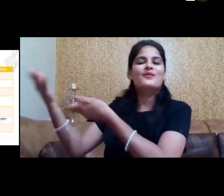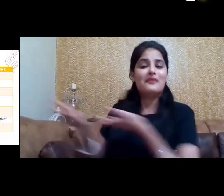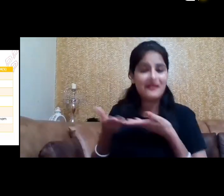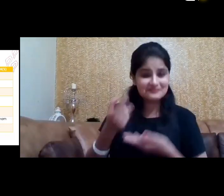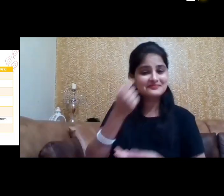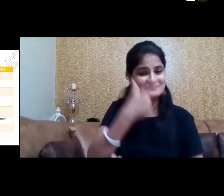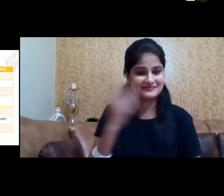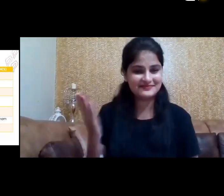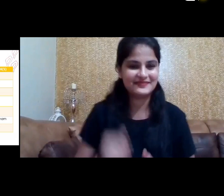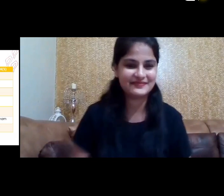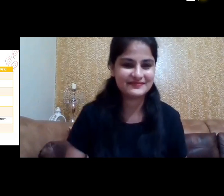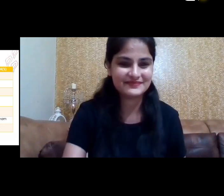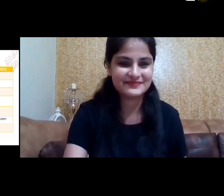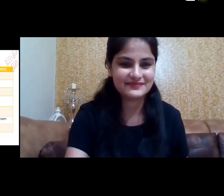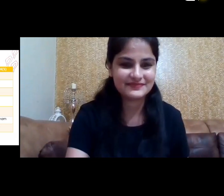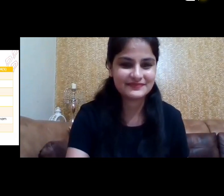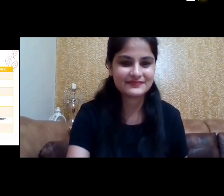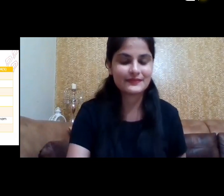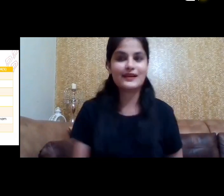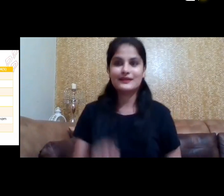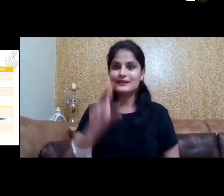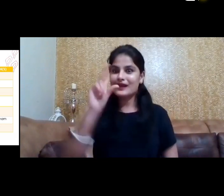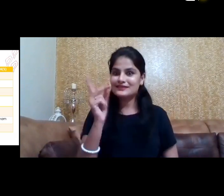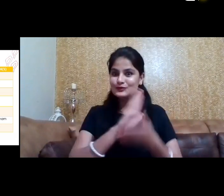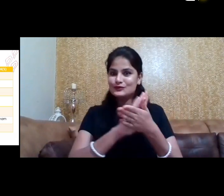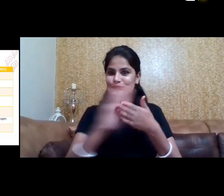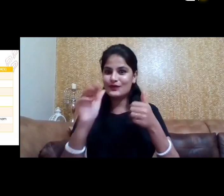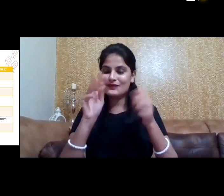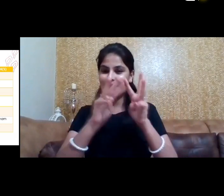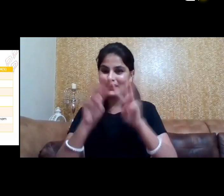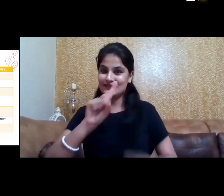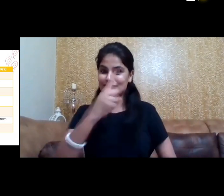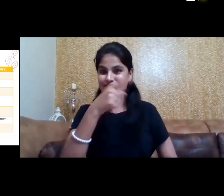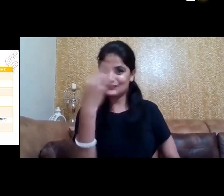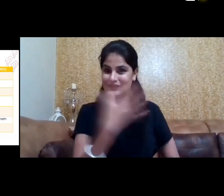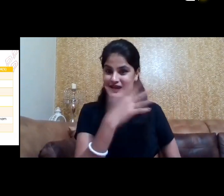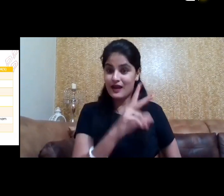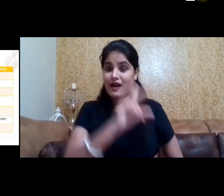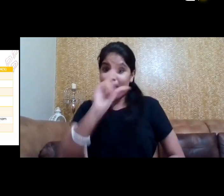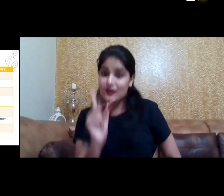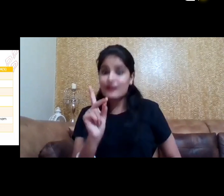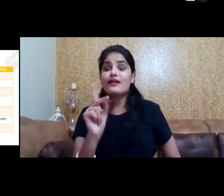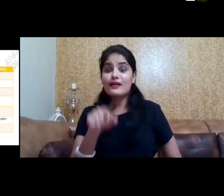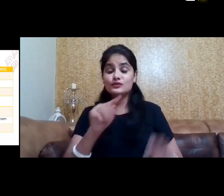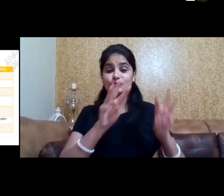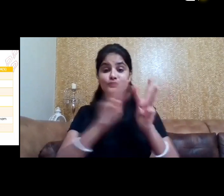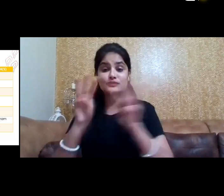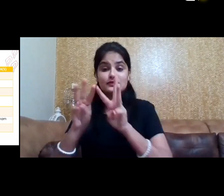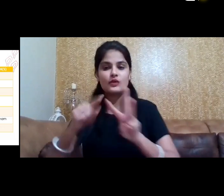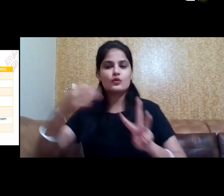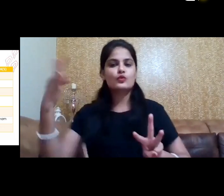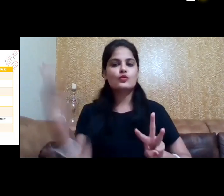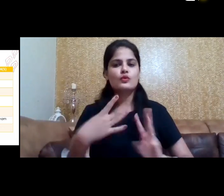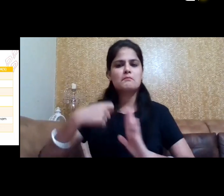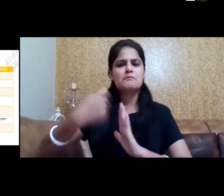launch of this website. And next, we also have, first is the Here a Million